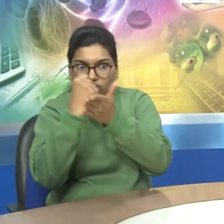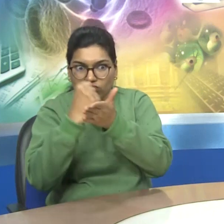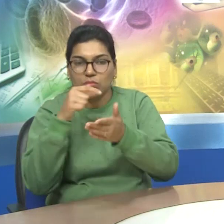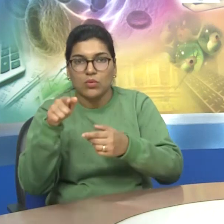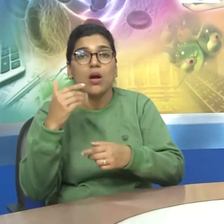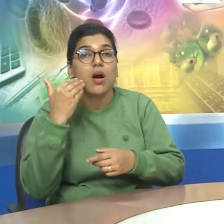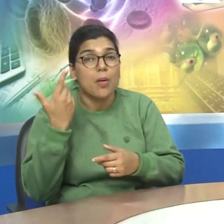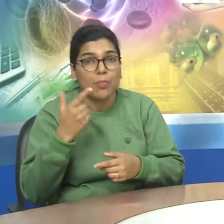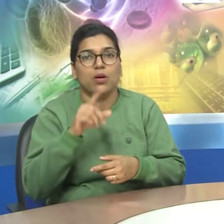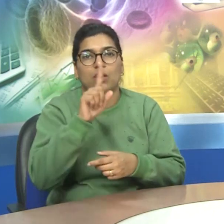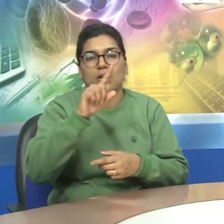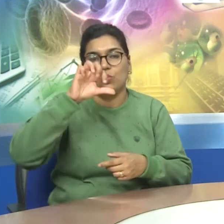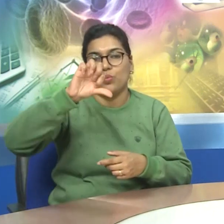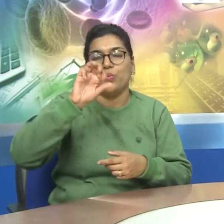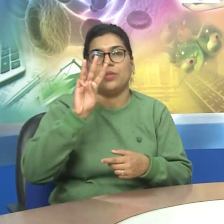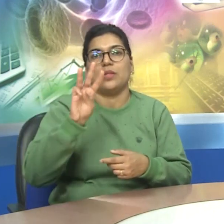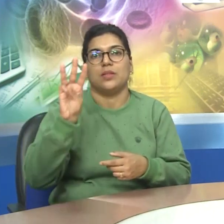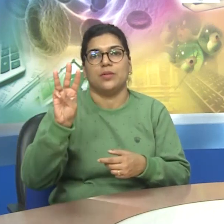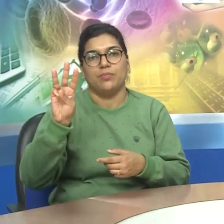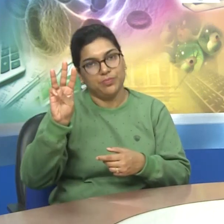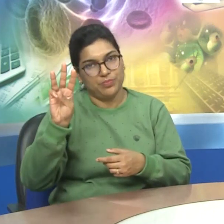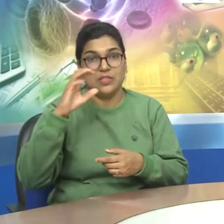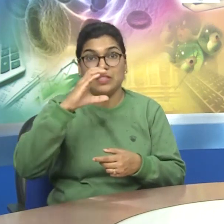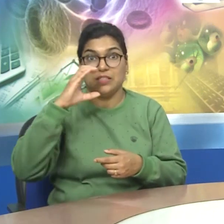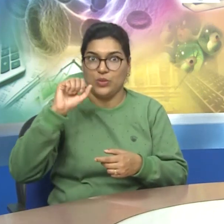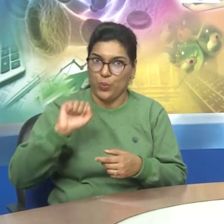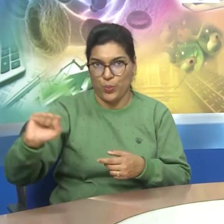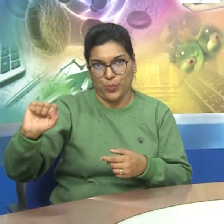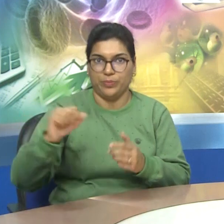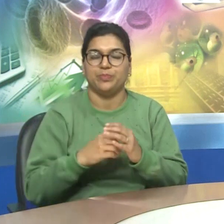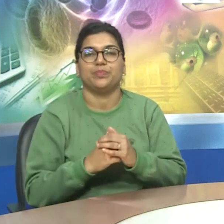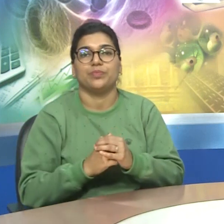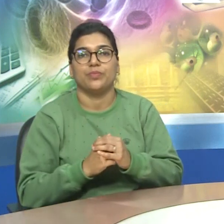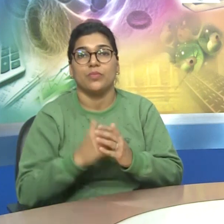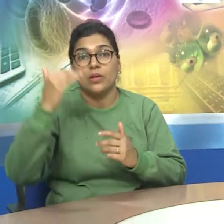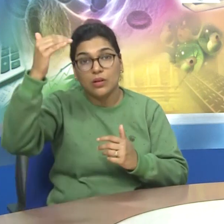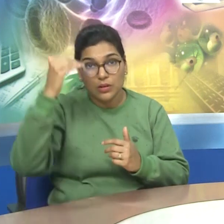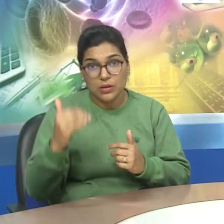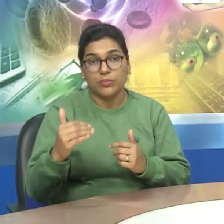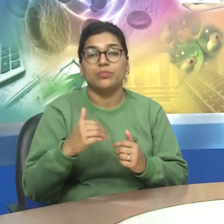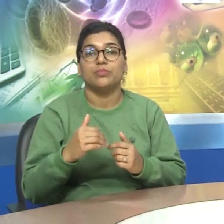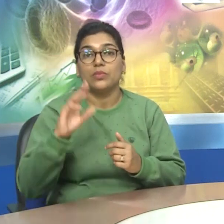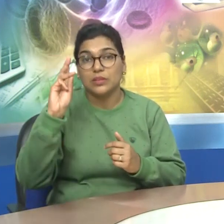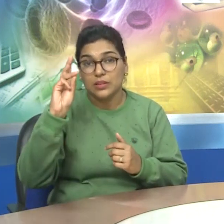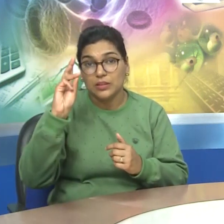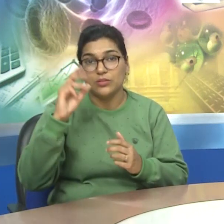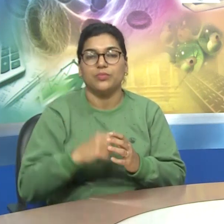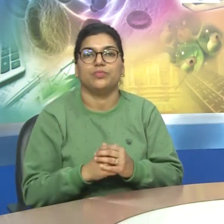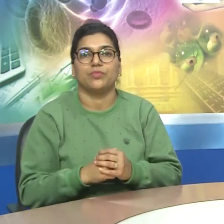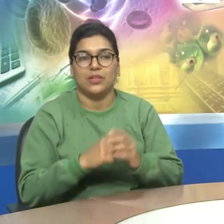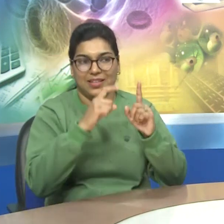previous lesson that he was the father of library. He suggested this classification type in the